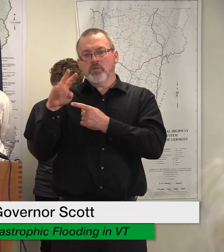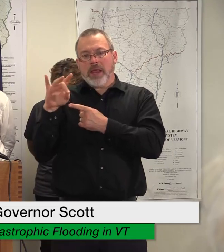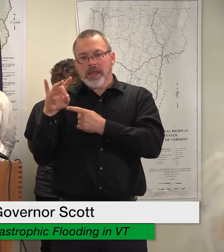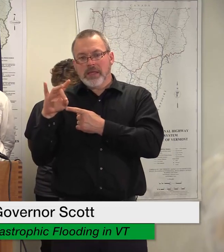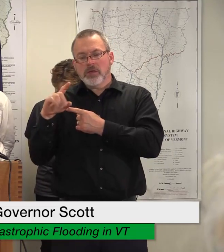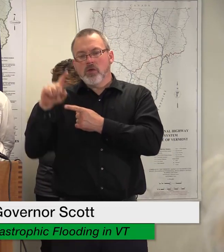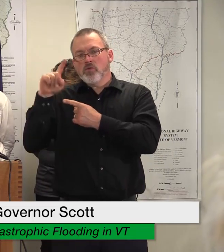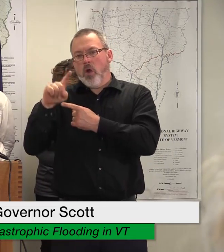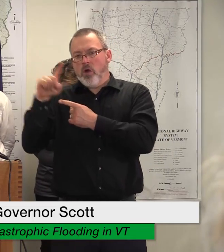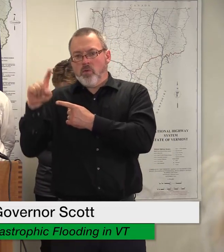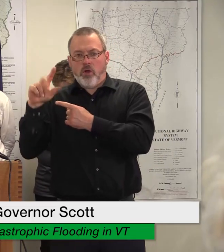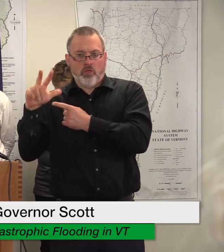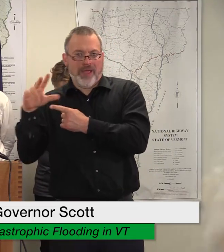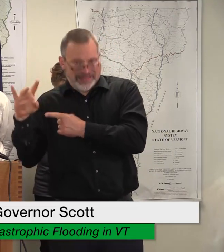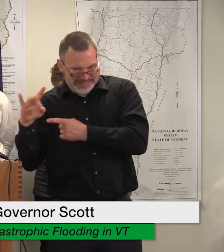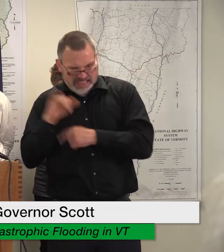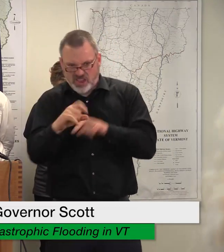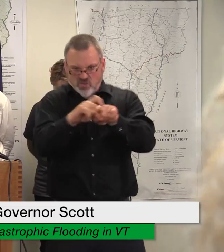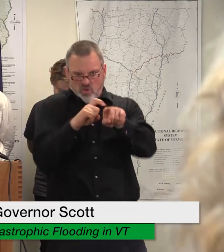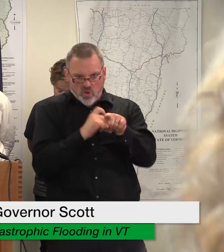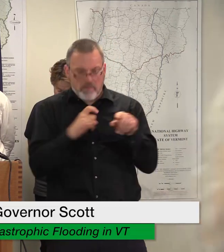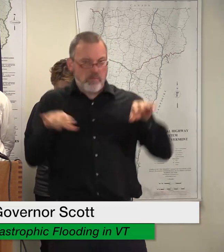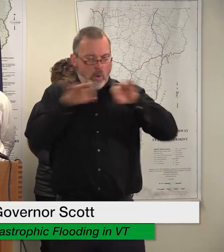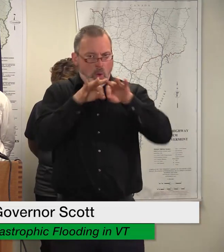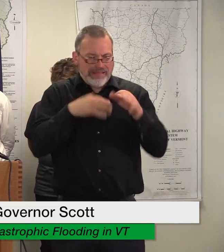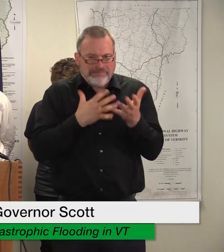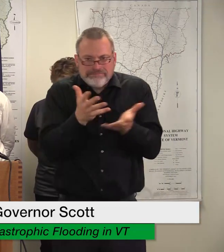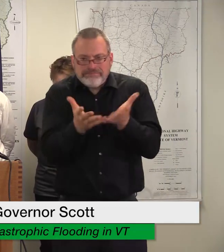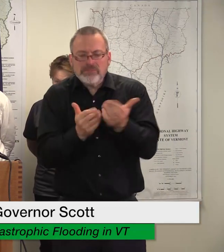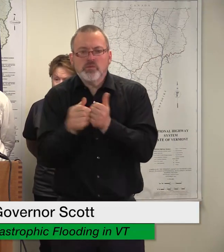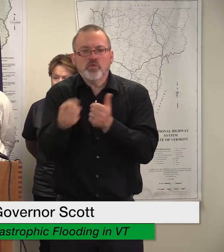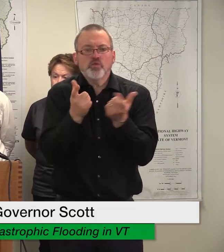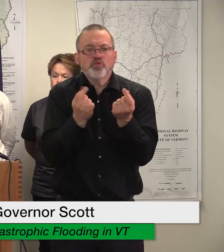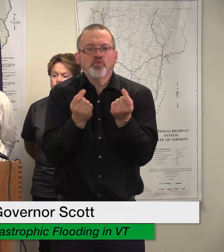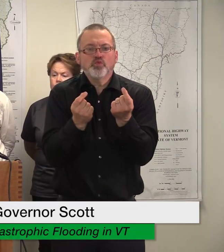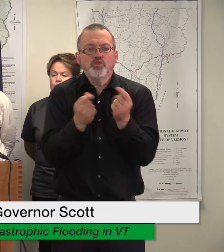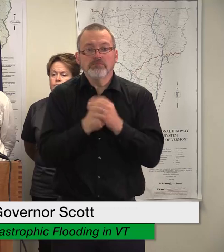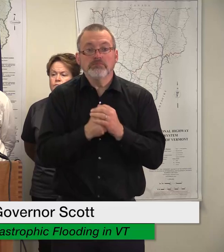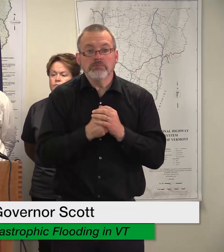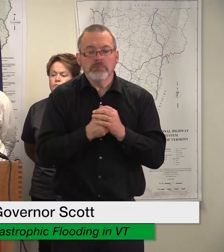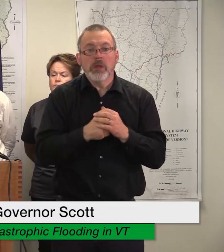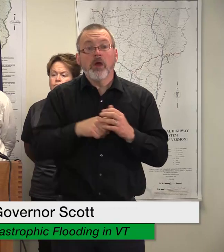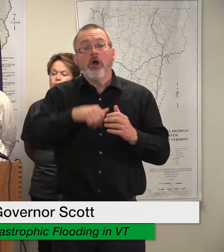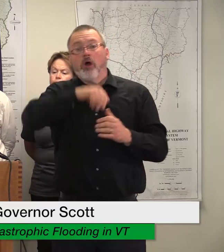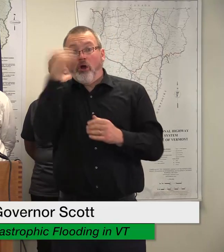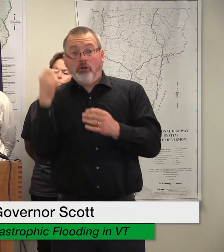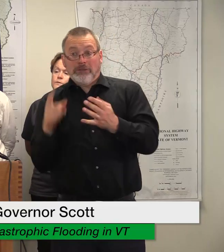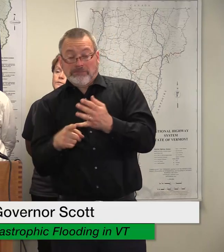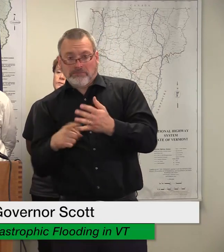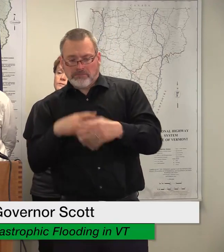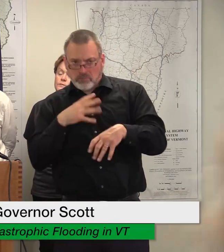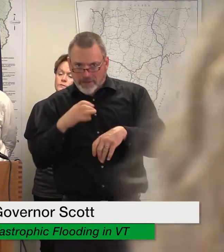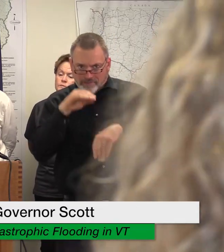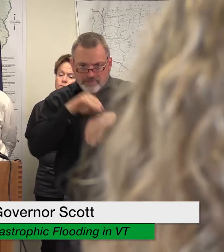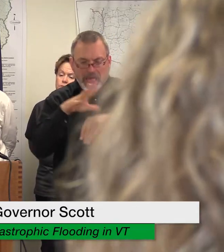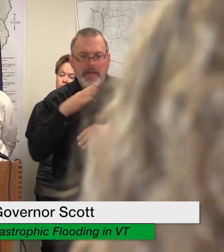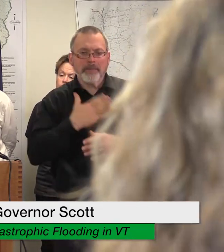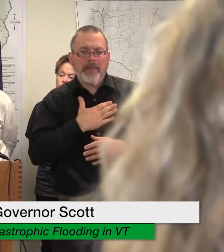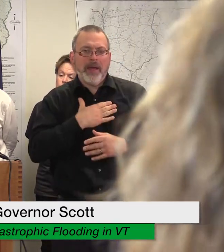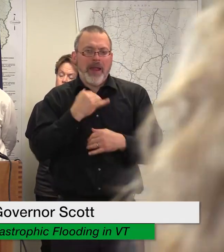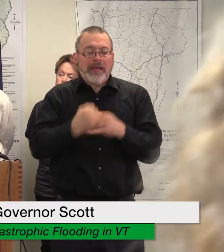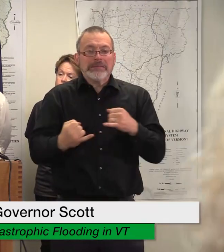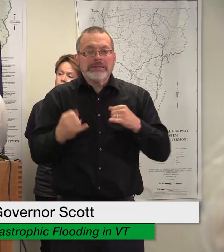802-828-1138 for assistance. And a final piece of flood-related advice from ANR and our partners at the Department of Health.